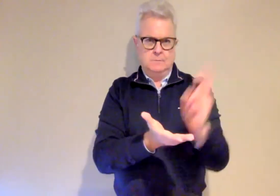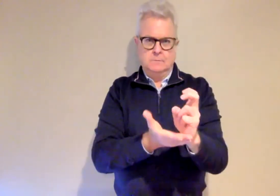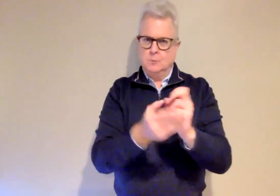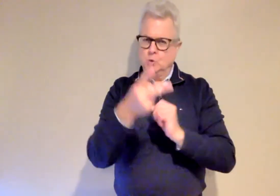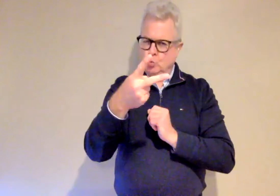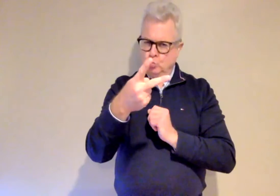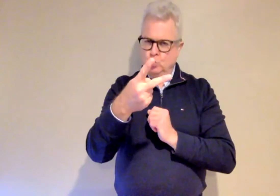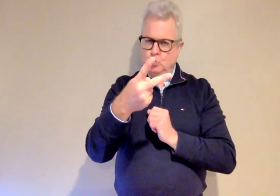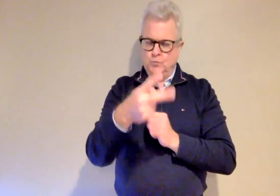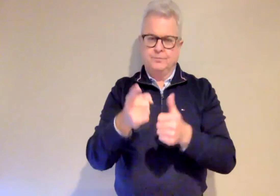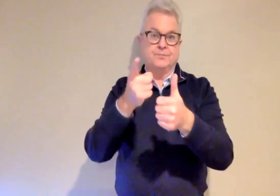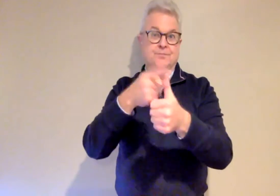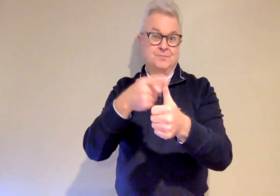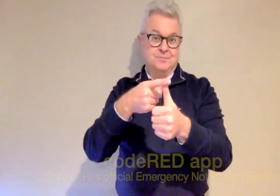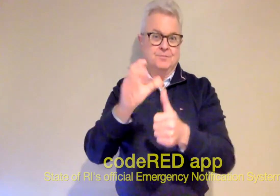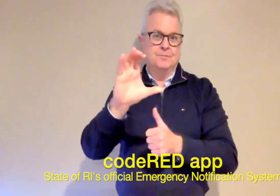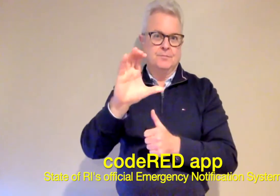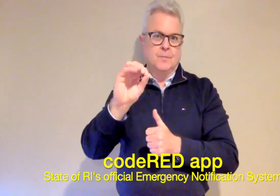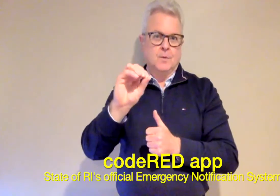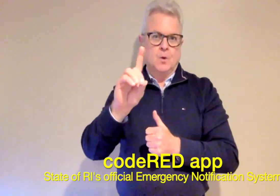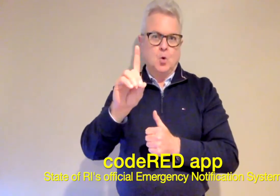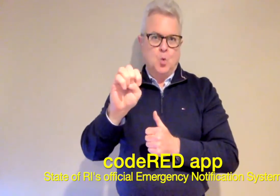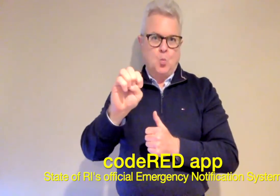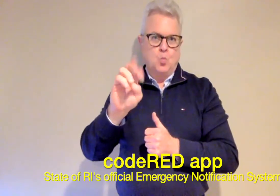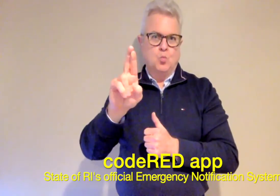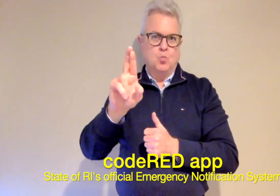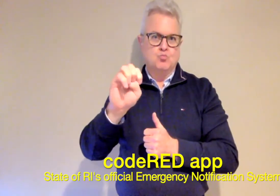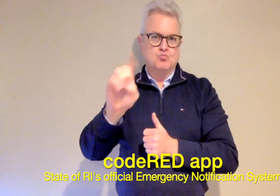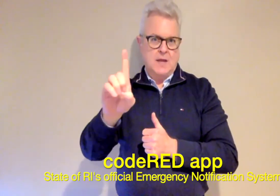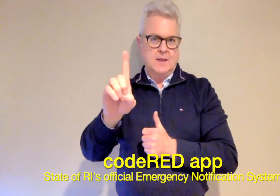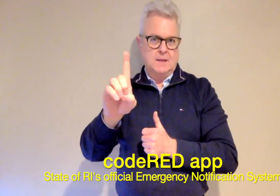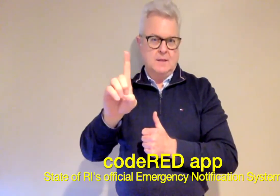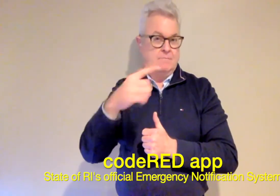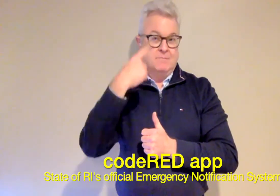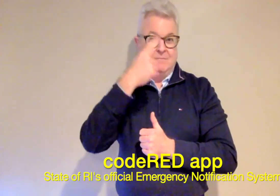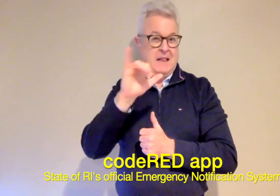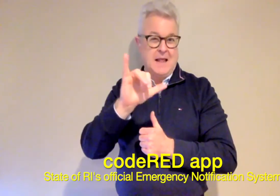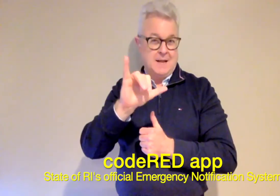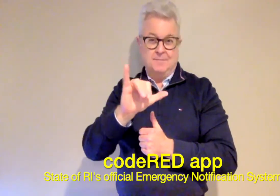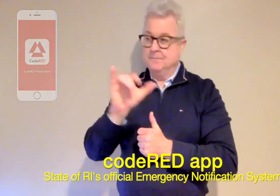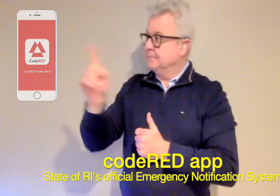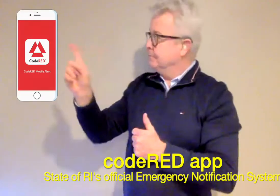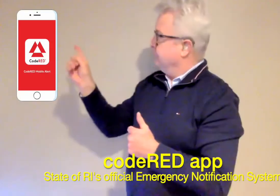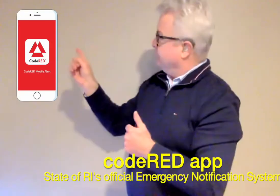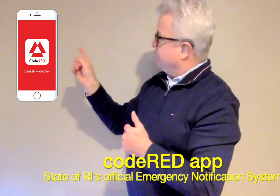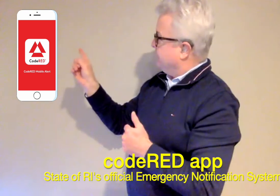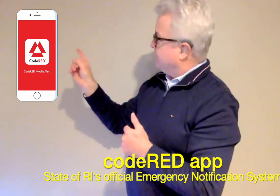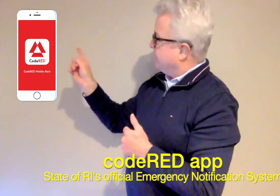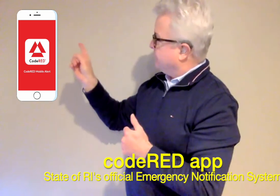that I recommend at this time are very good apps. And the first one is known as Code Red. And it looks like this, what's